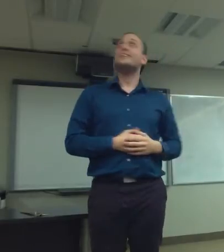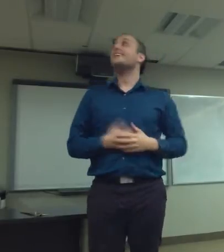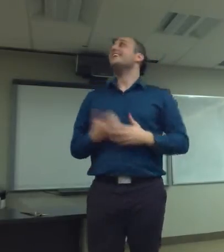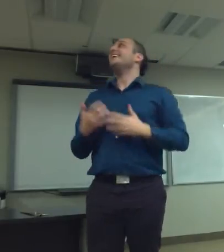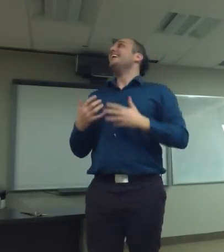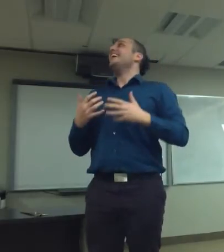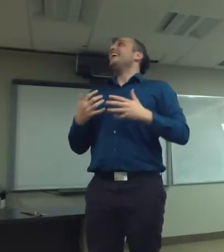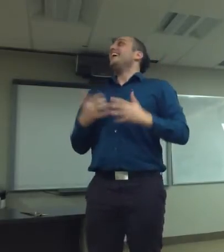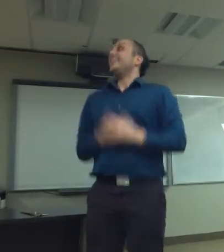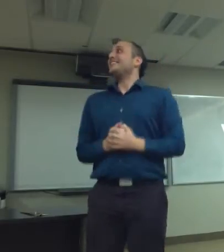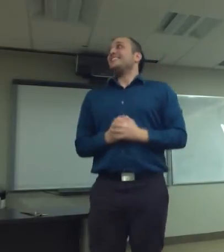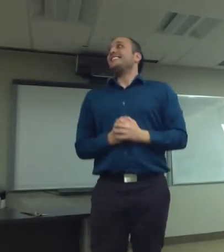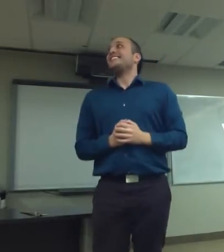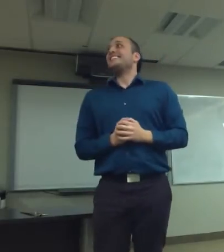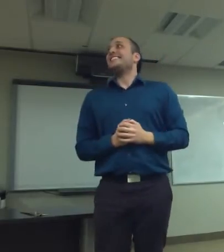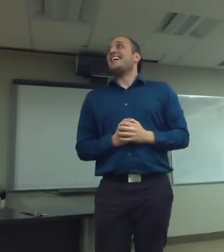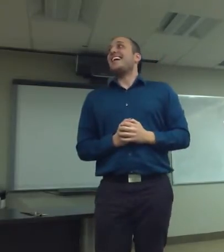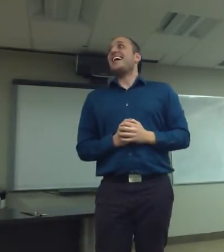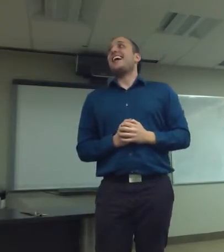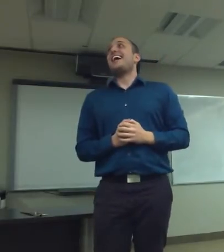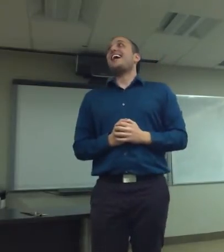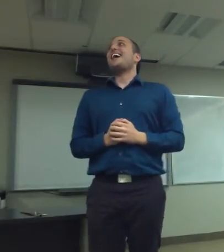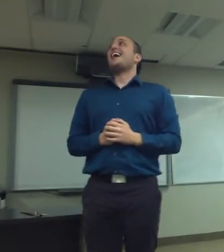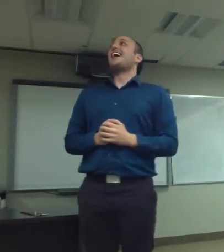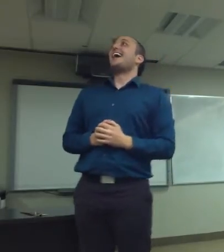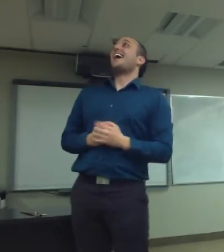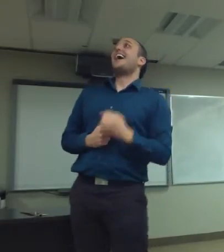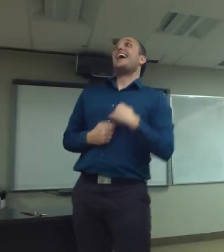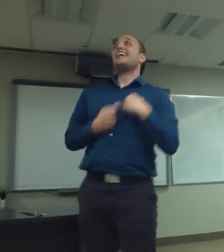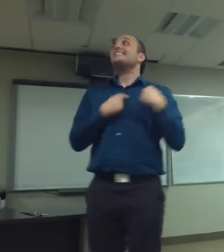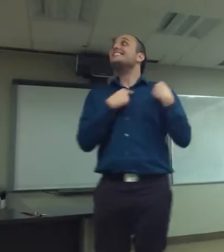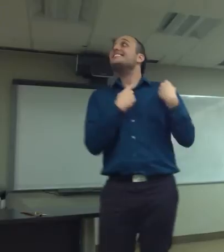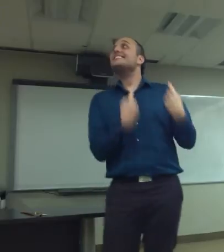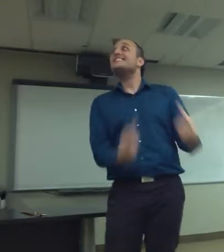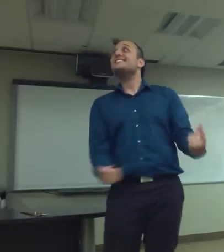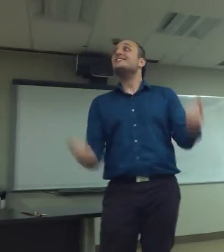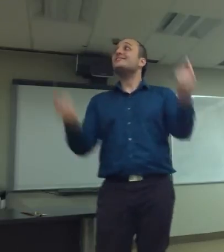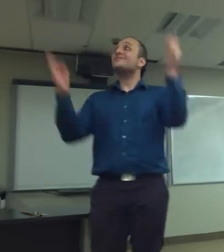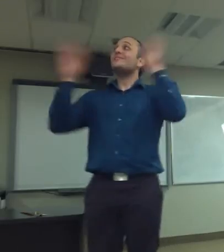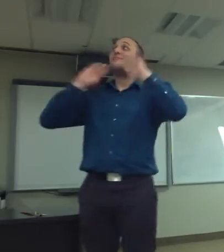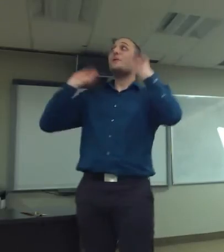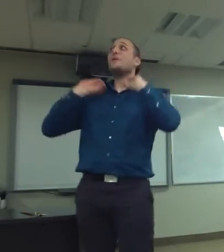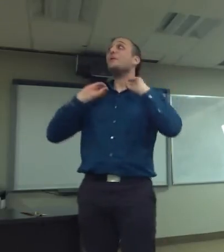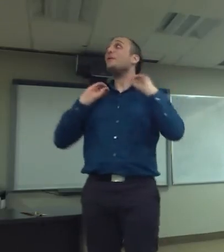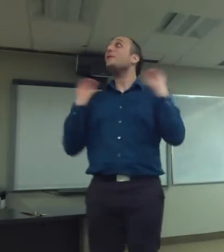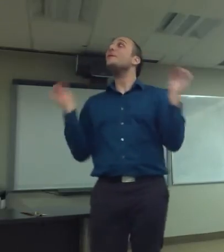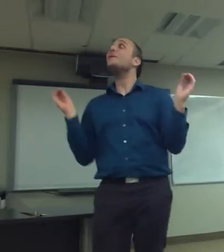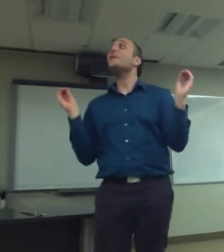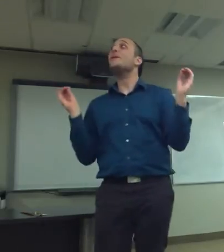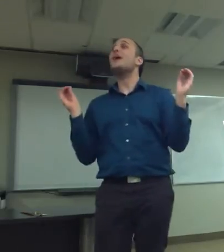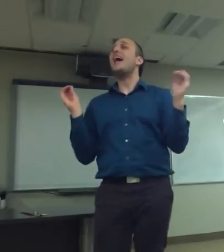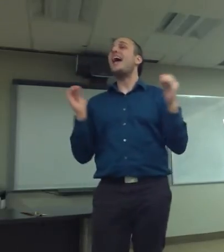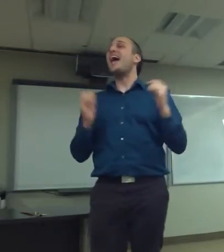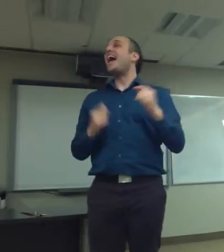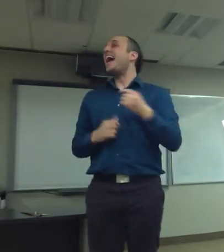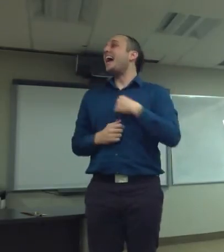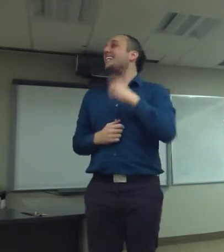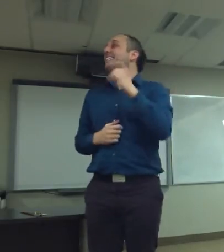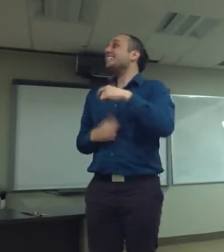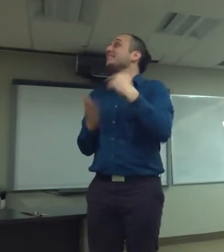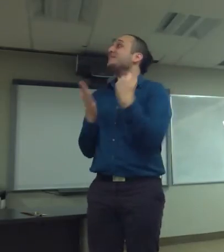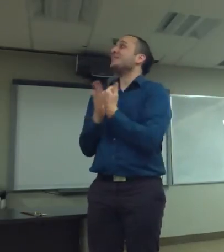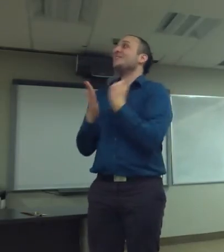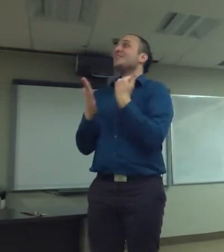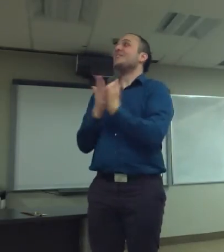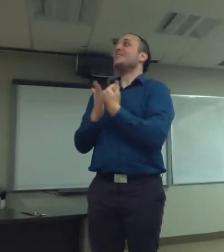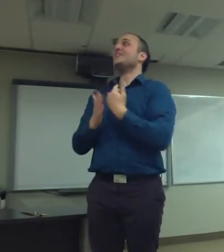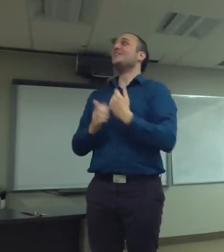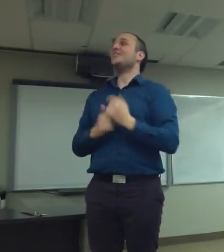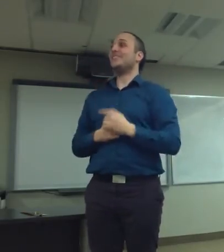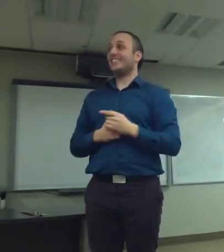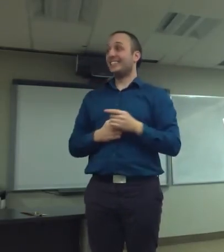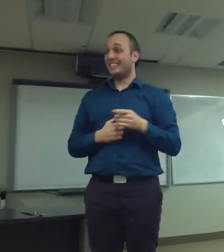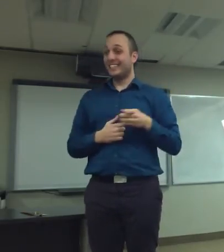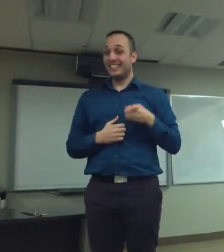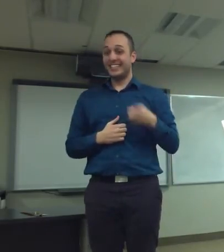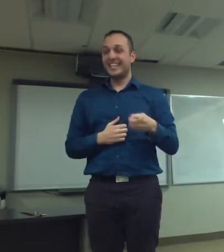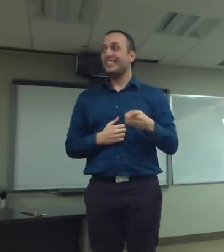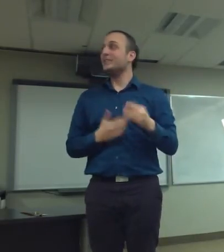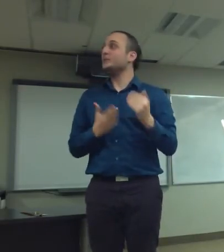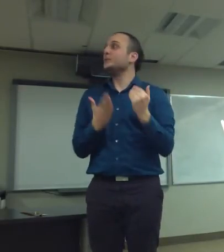Well, said Bridget, I didn't get into any trouble and I need some new coloring markers. All my friends have them.